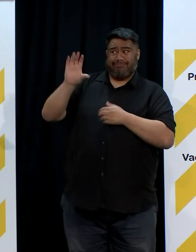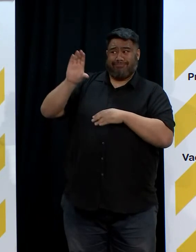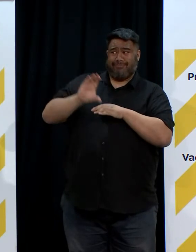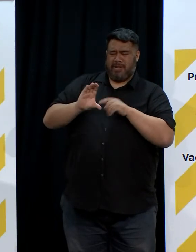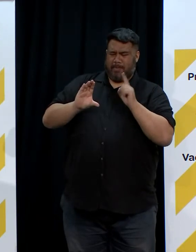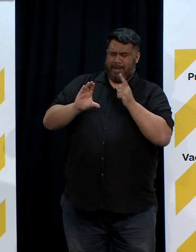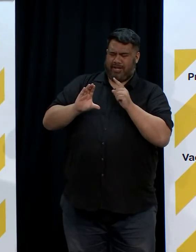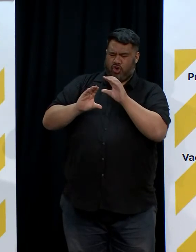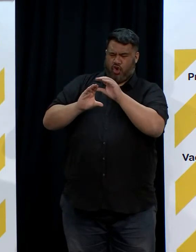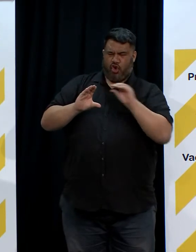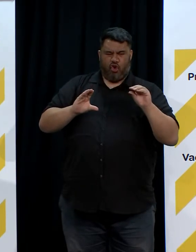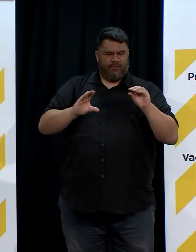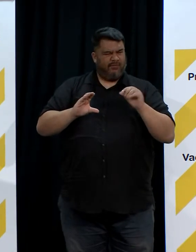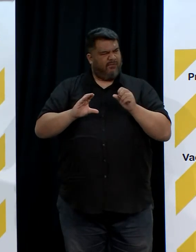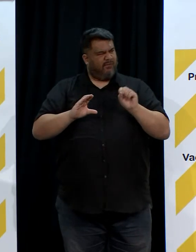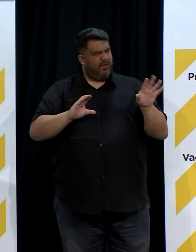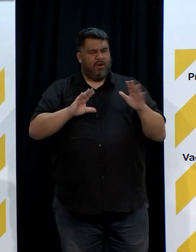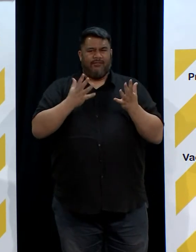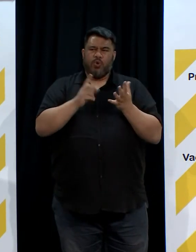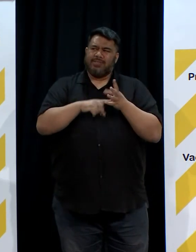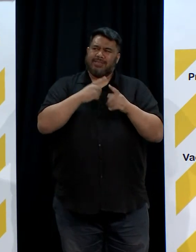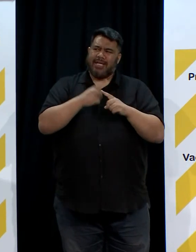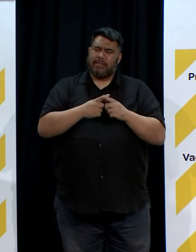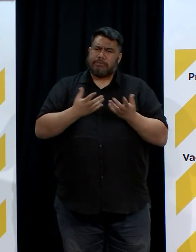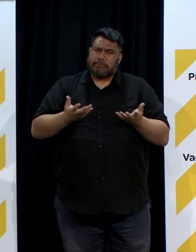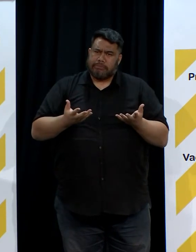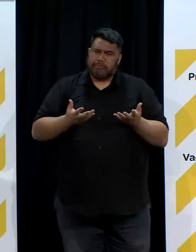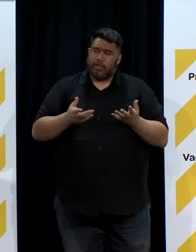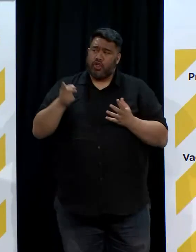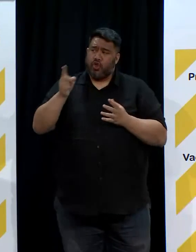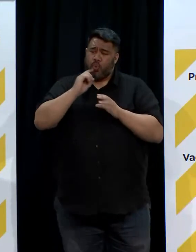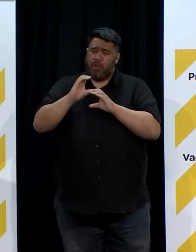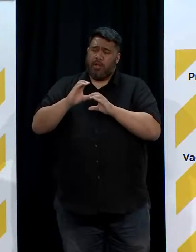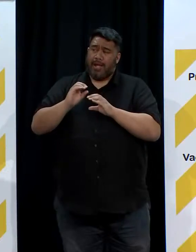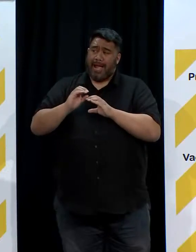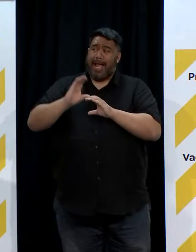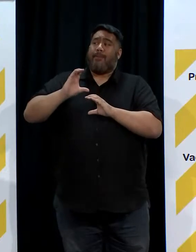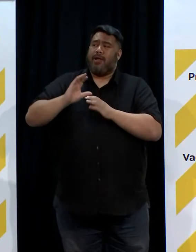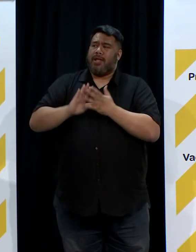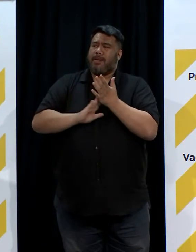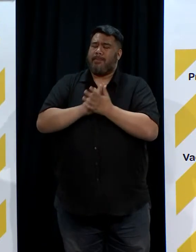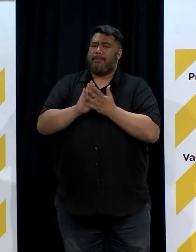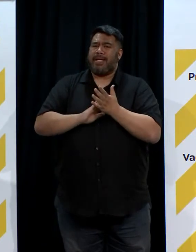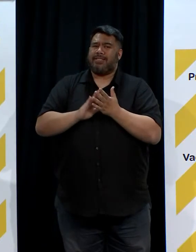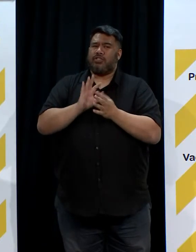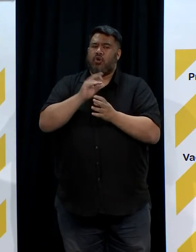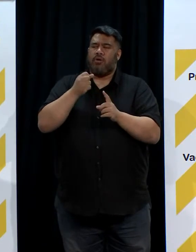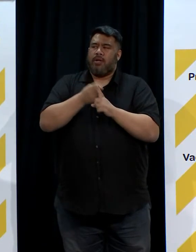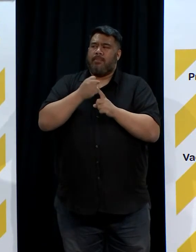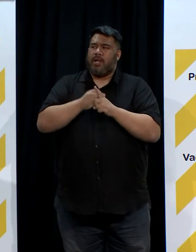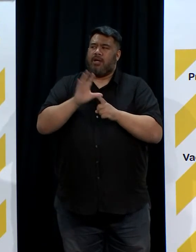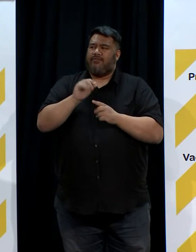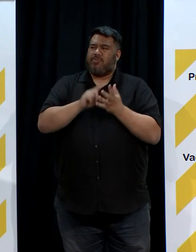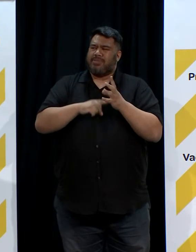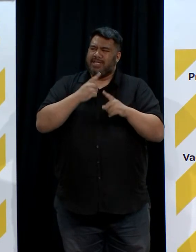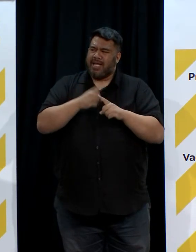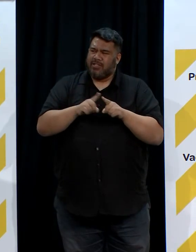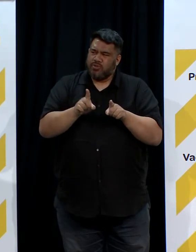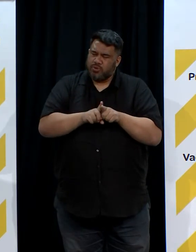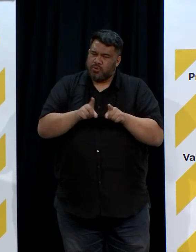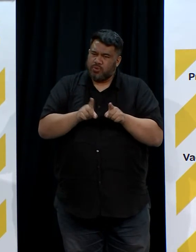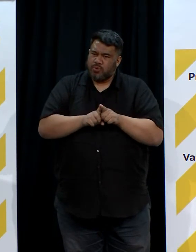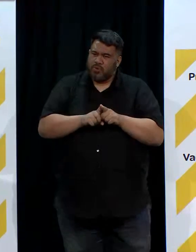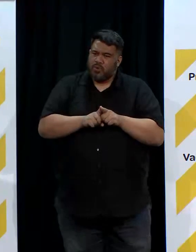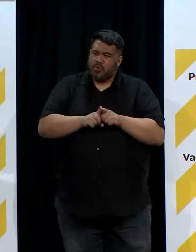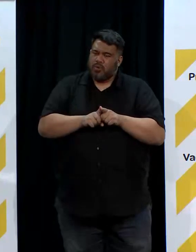thought to A, actually increasing the support payment as a bulk per that 100 or 1,500 and per employee, or